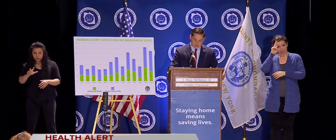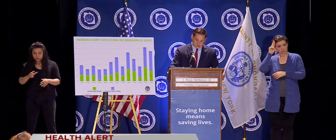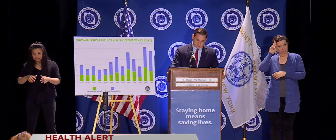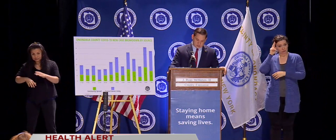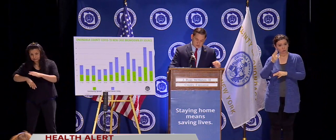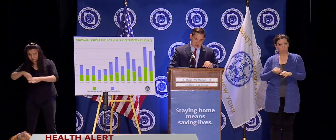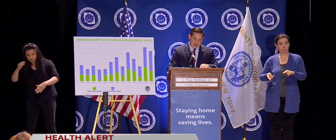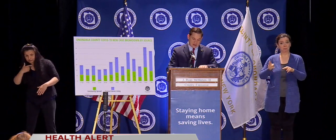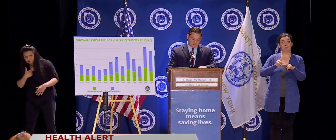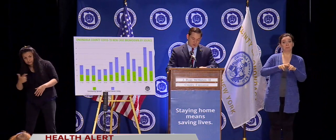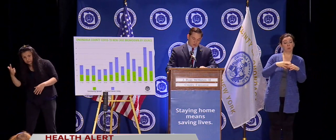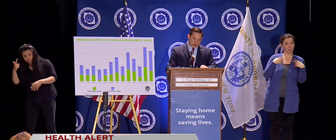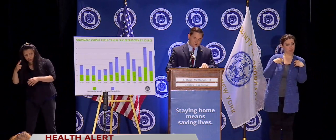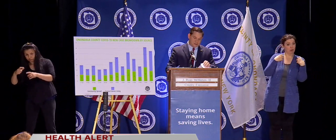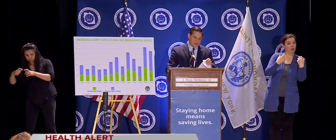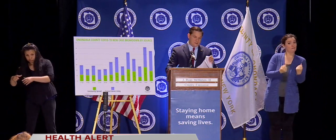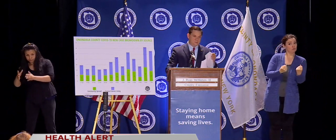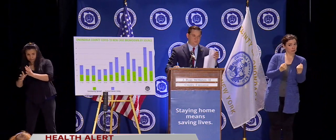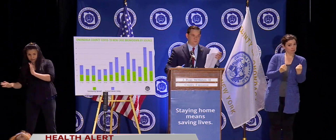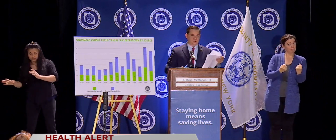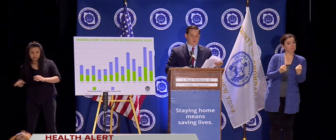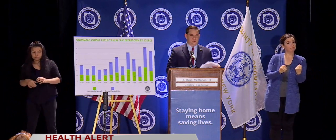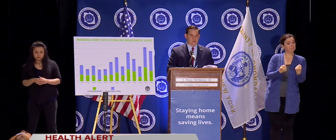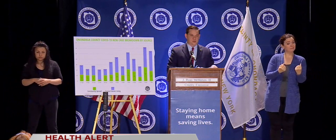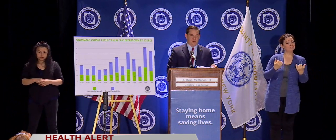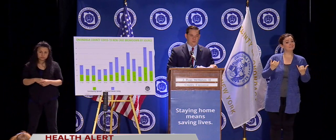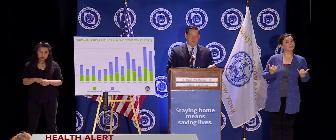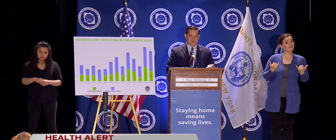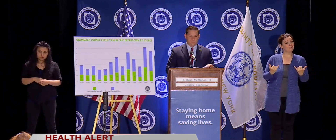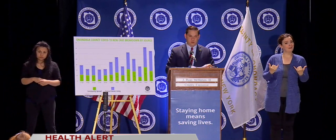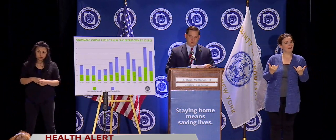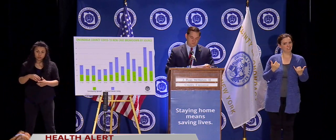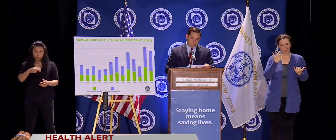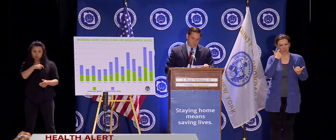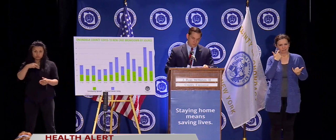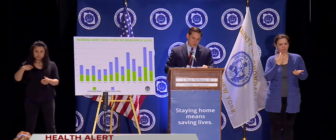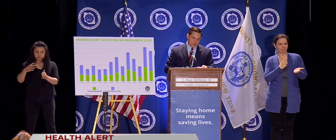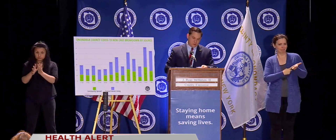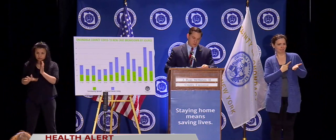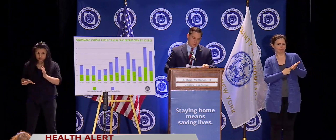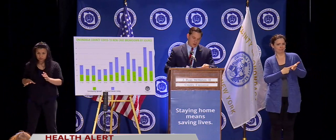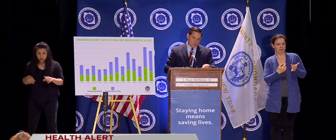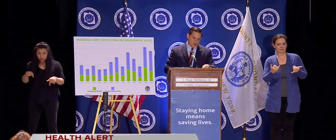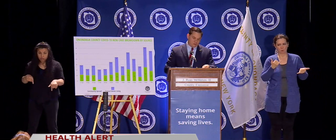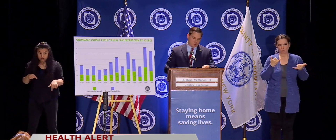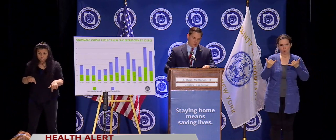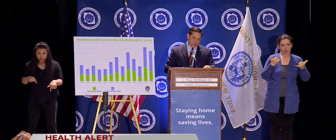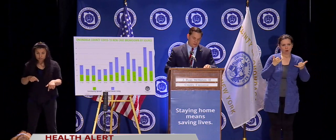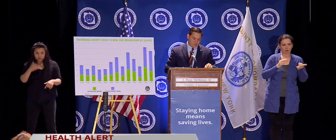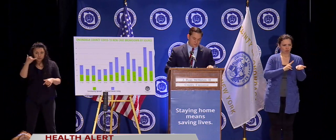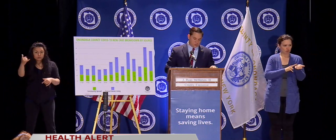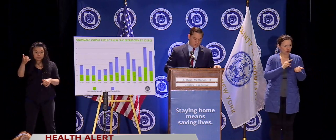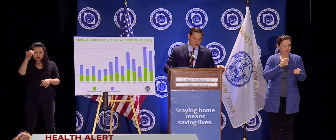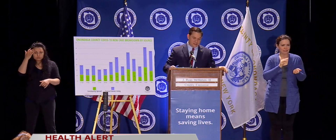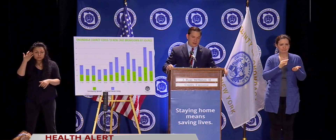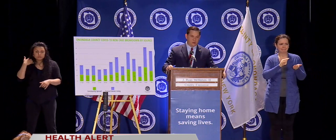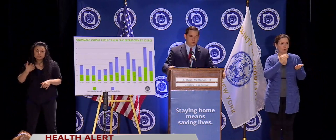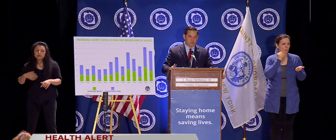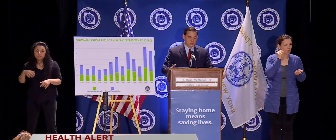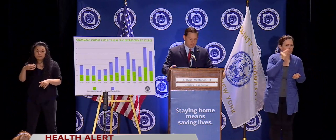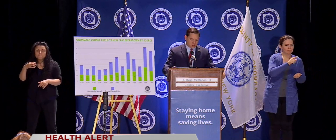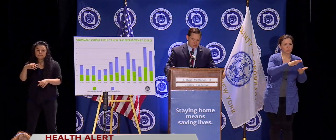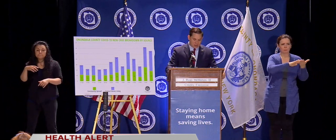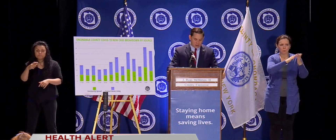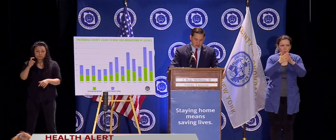yesterday. I had a phone call today with the nursing homes in the community. We have agreed to work